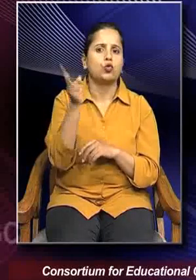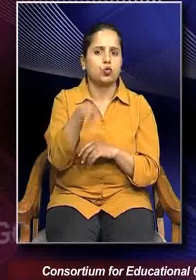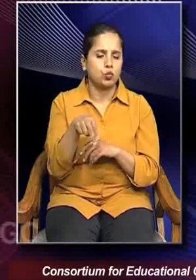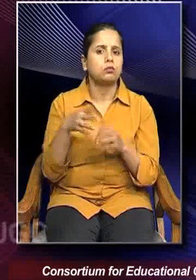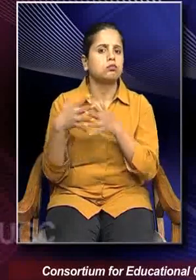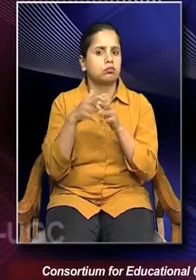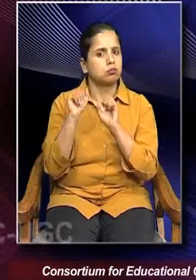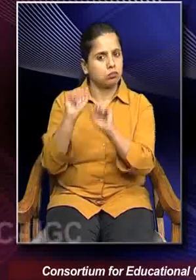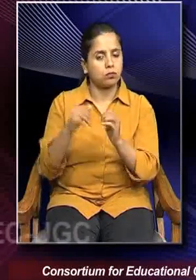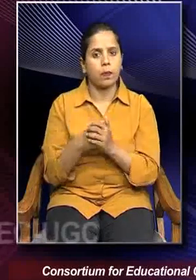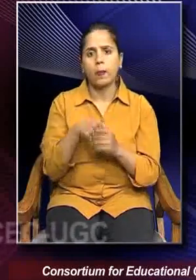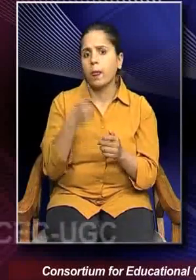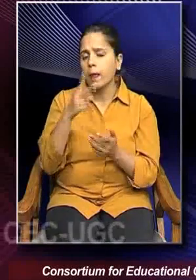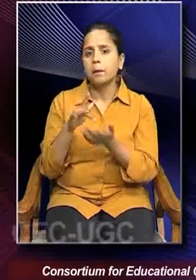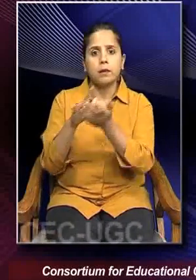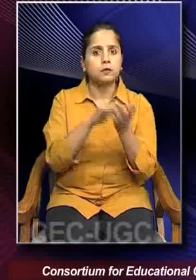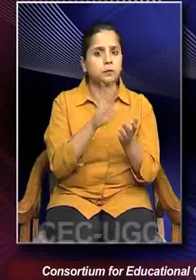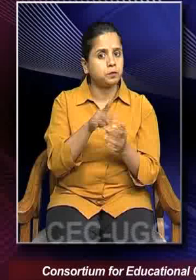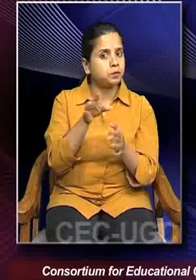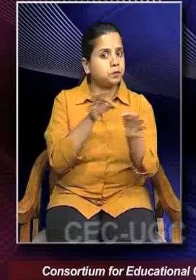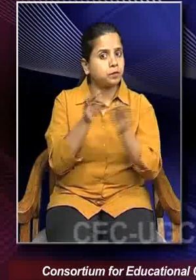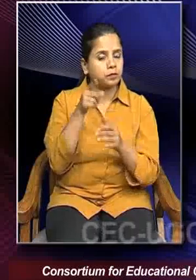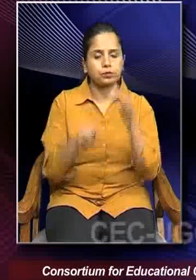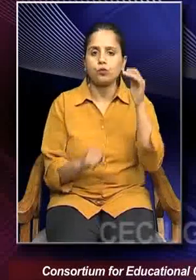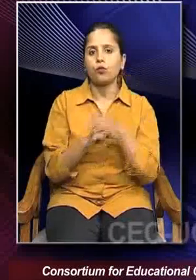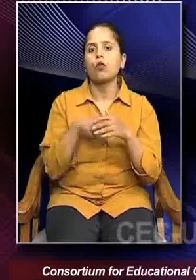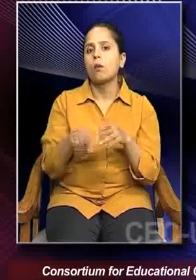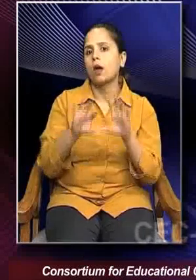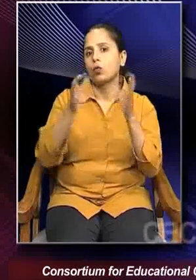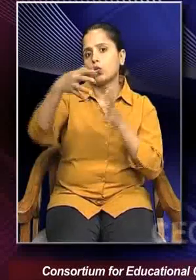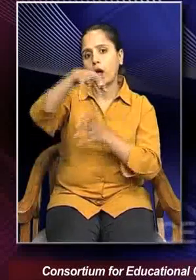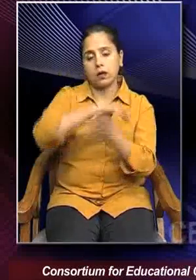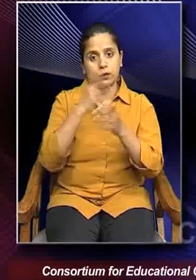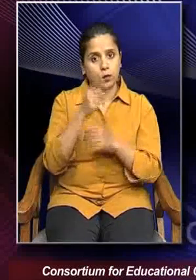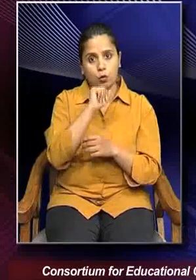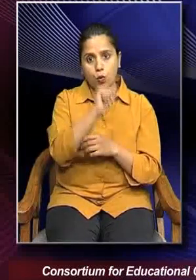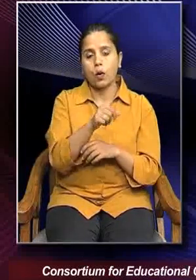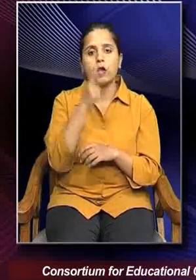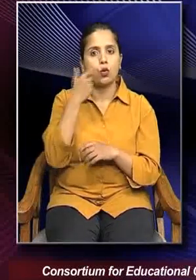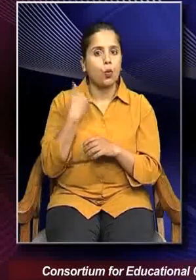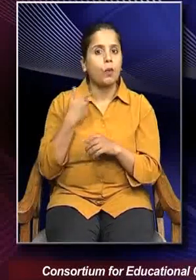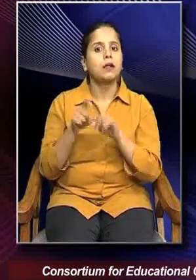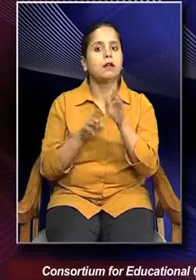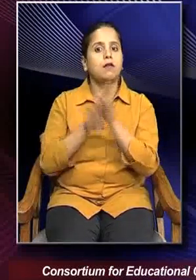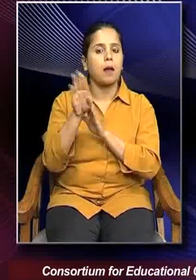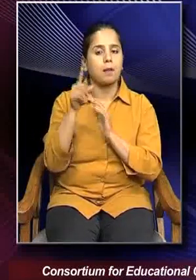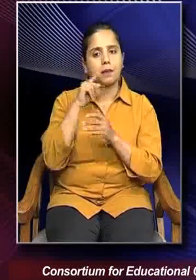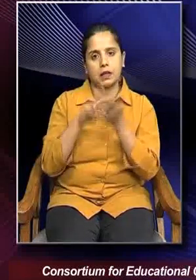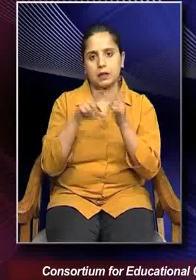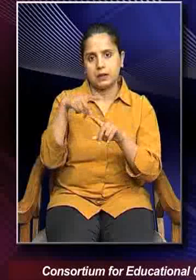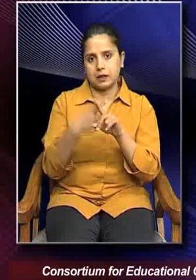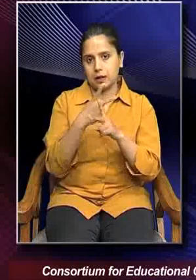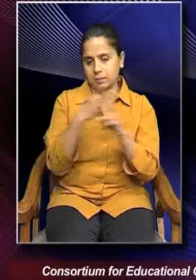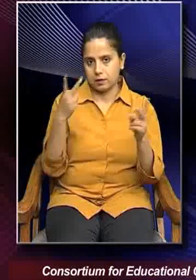therefore these regions also figure into some of the top countries in terms of their human development index. So these